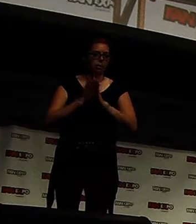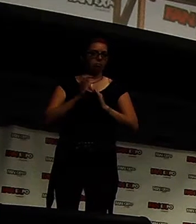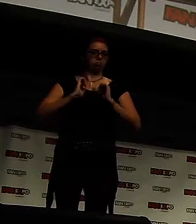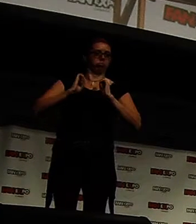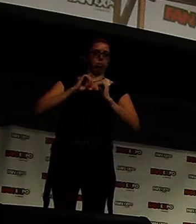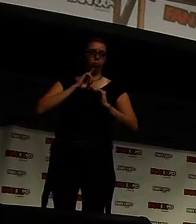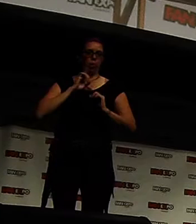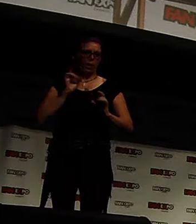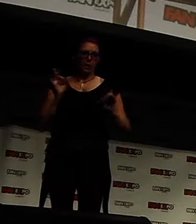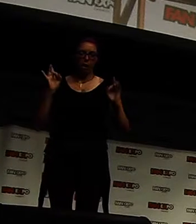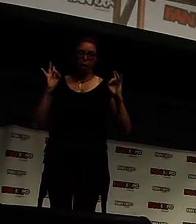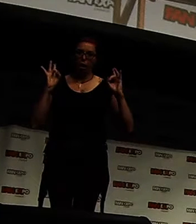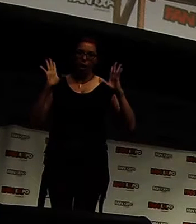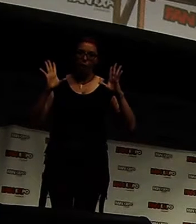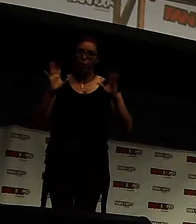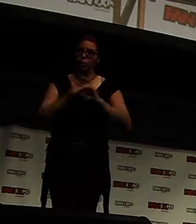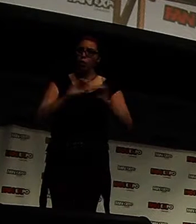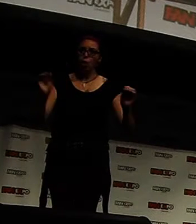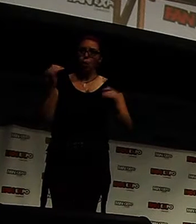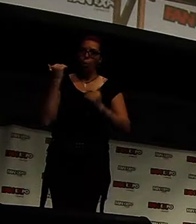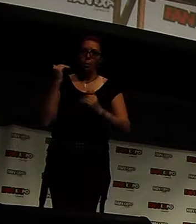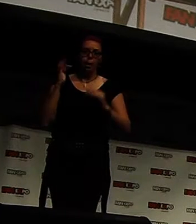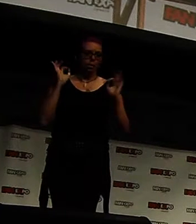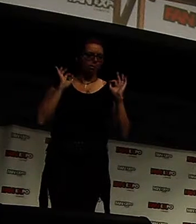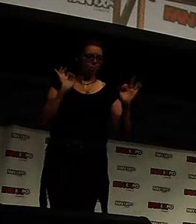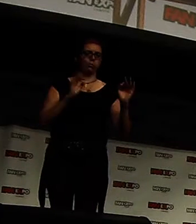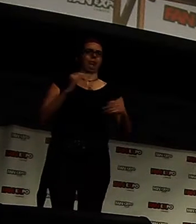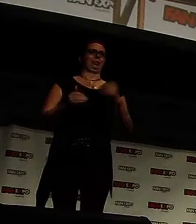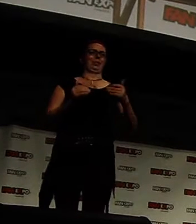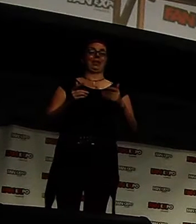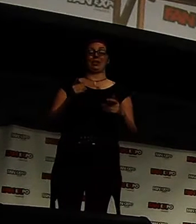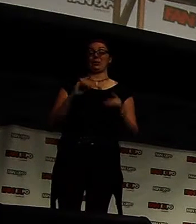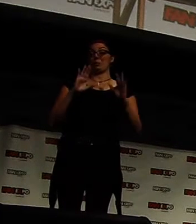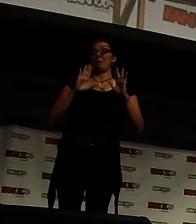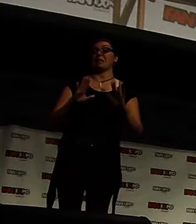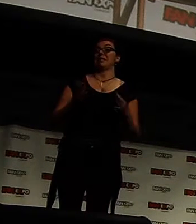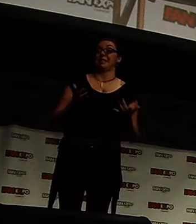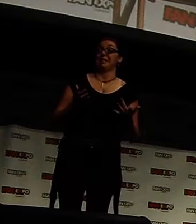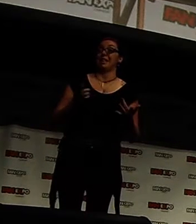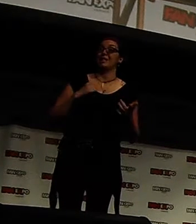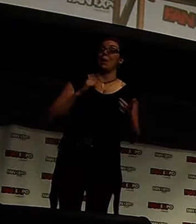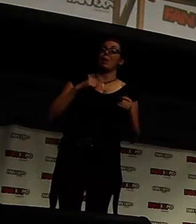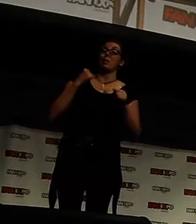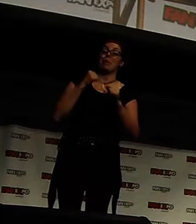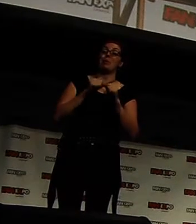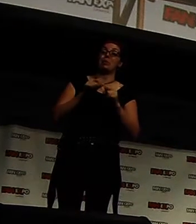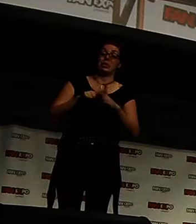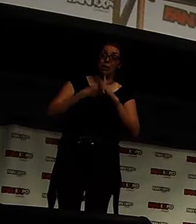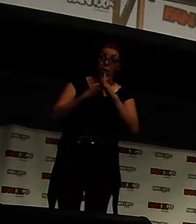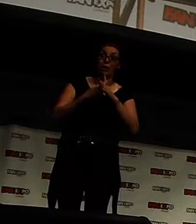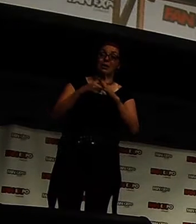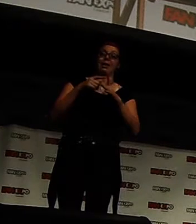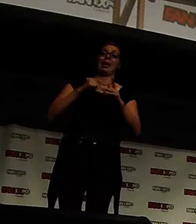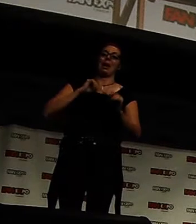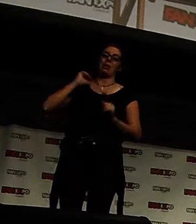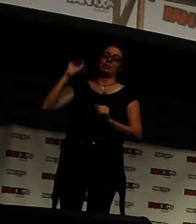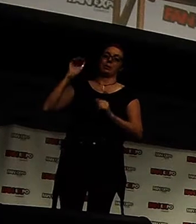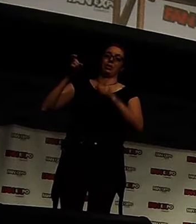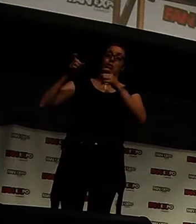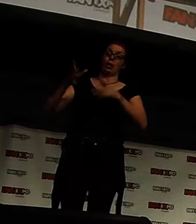and have kind of no limits. So I found myself on set going to the director like, is this too much? A little bit